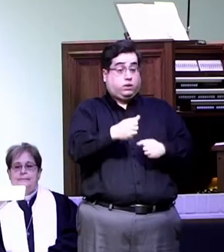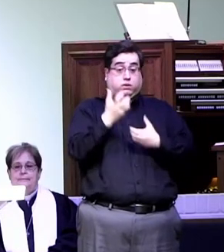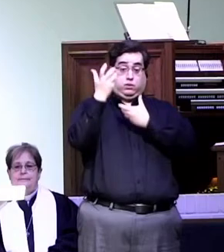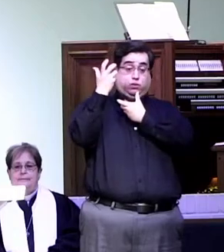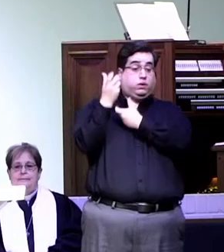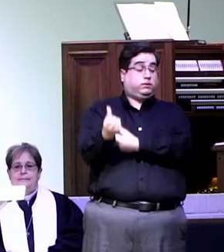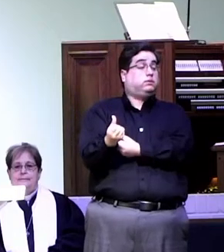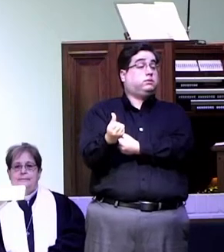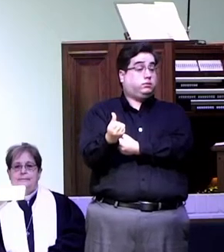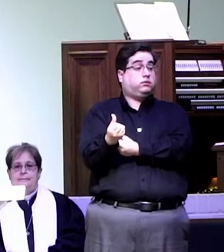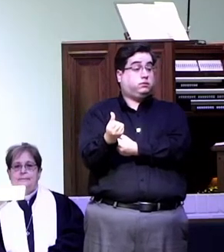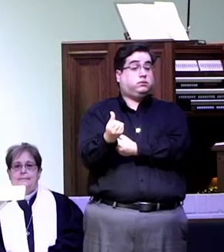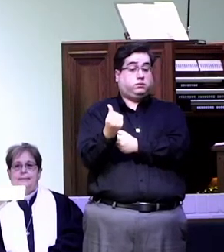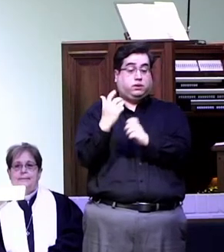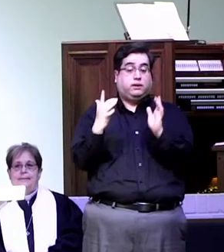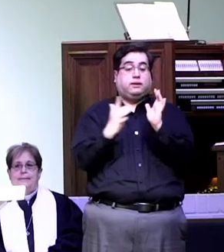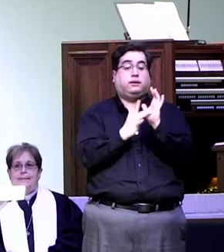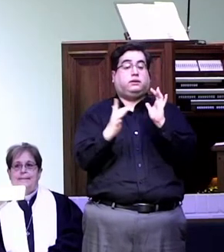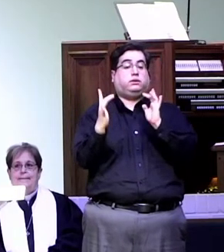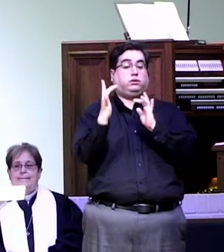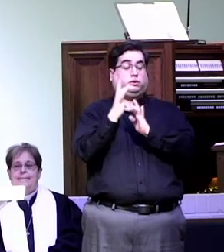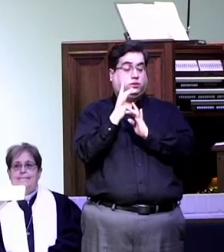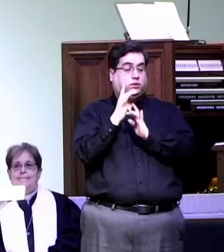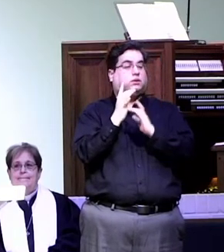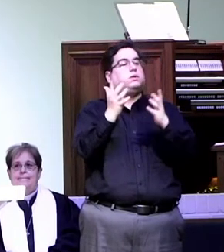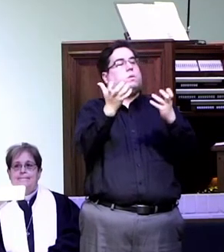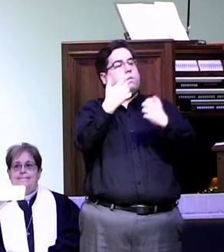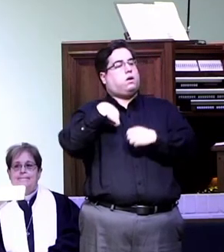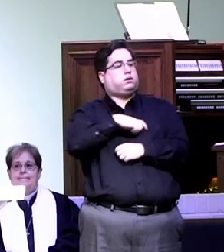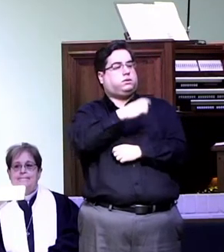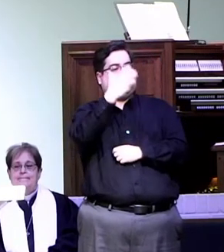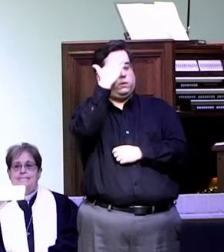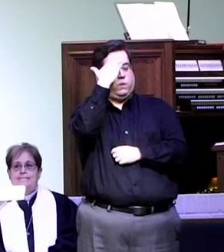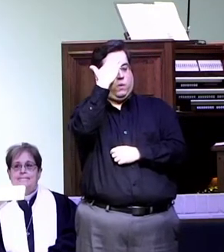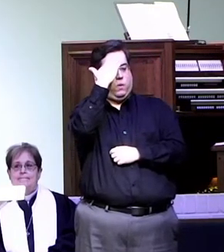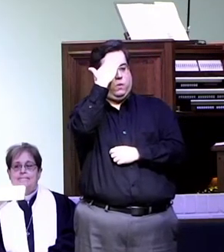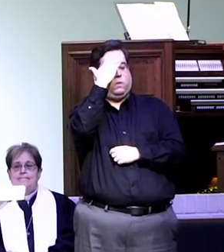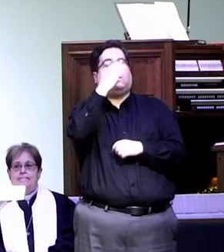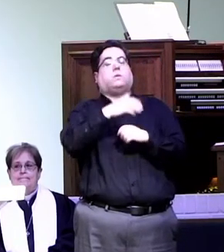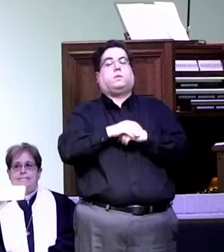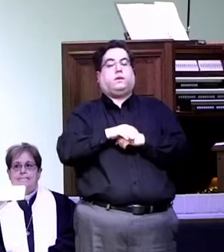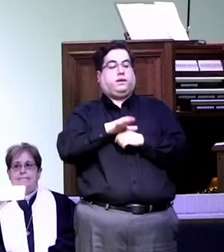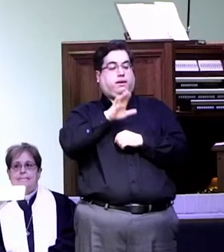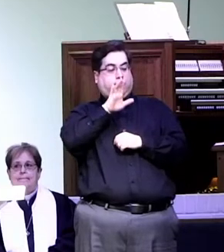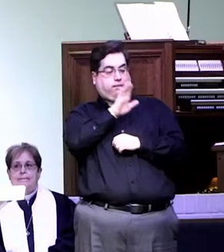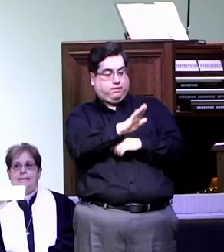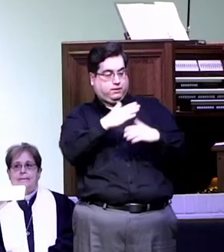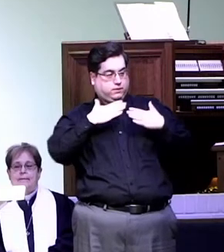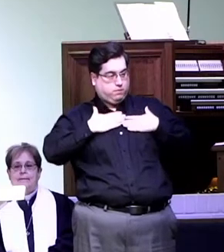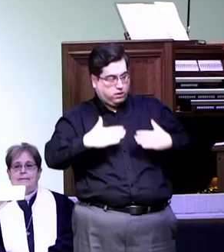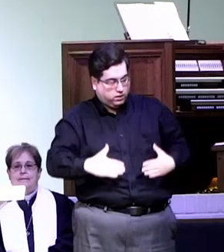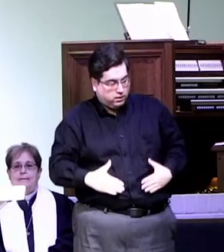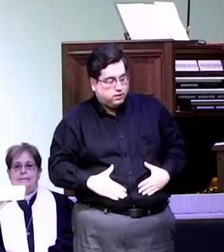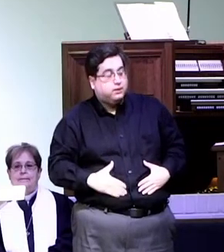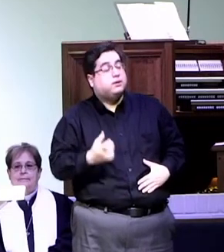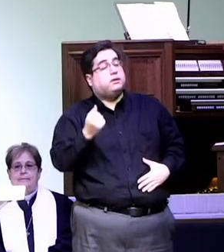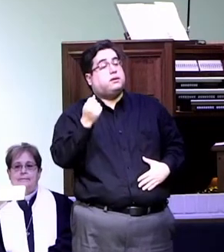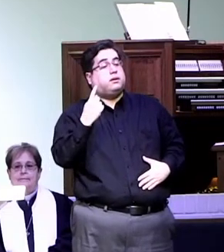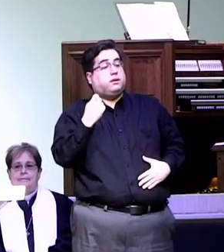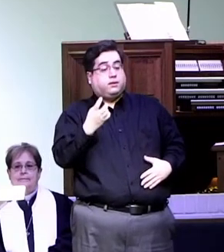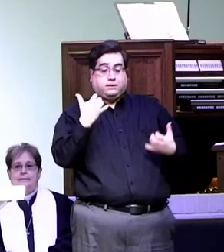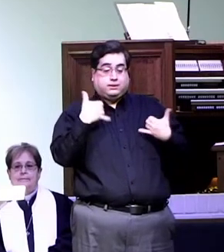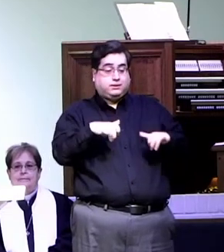trust that Jesus wants us to know that his body, though it's